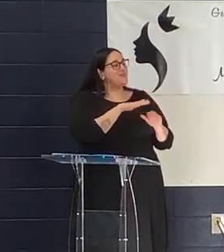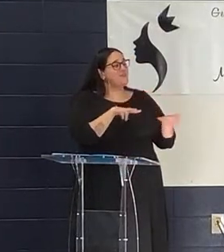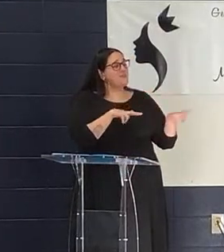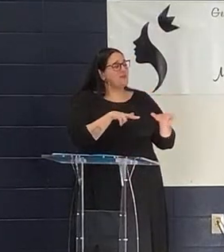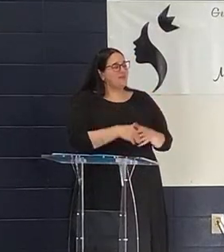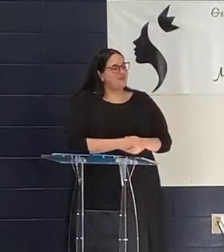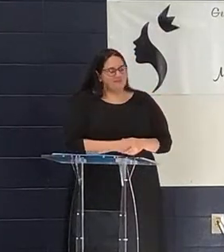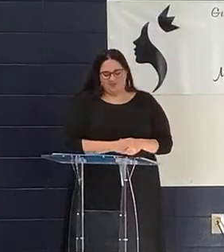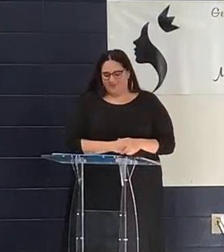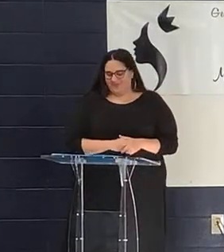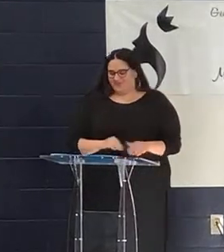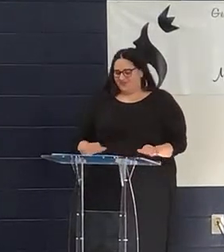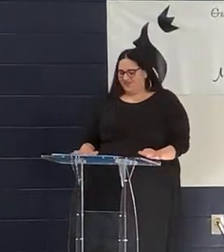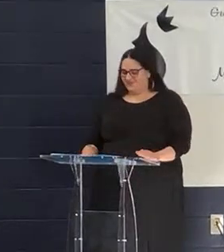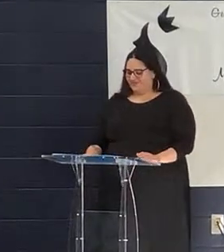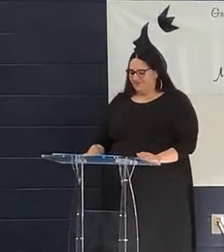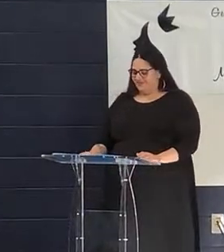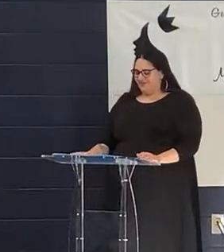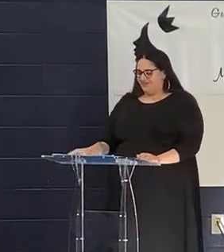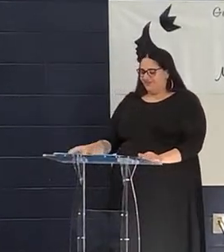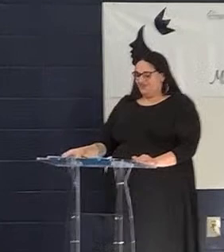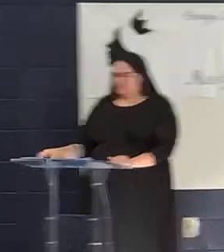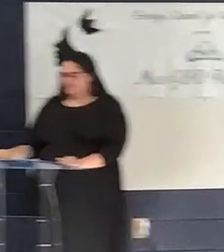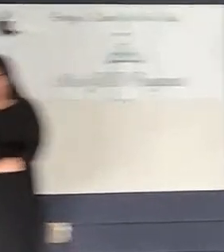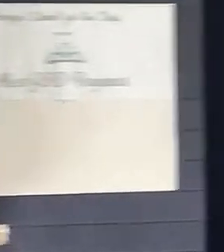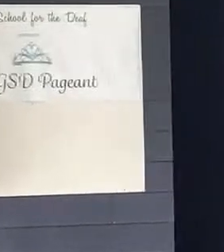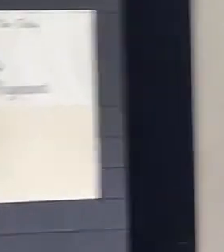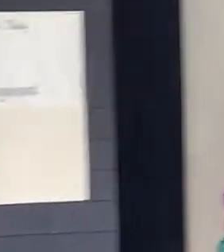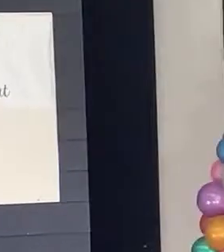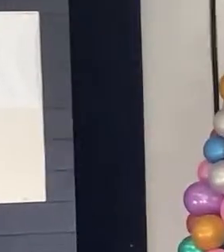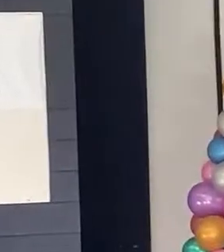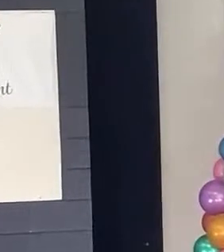That's perfect, Natalie. If you would now present us with your wall.